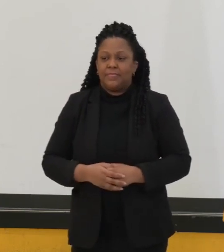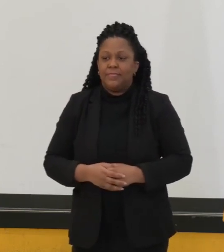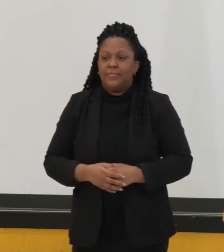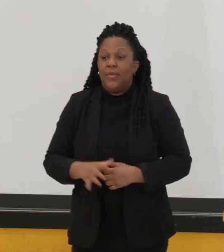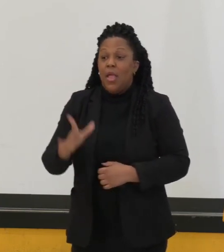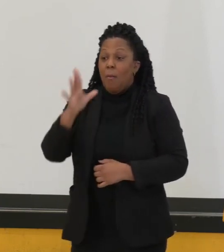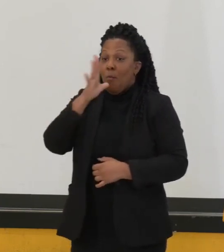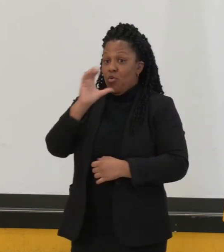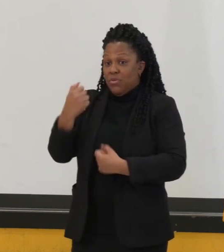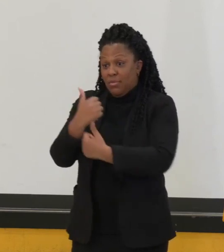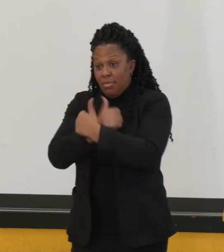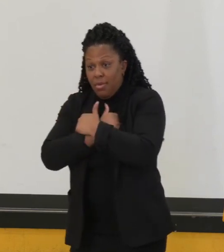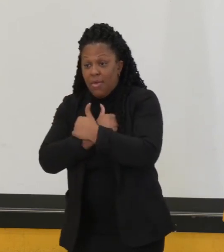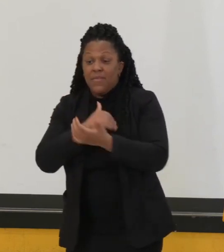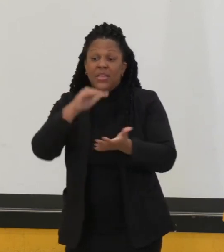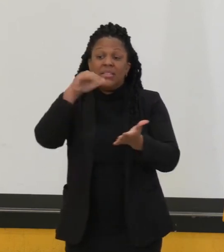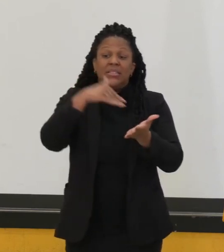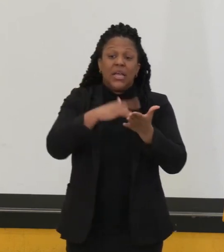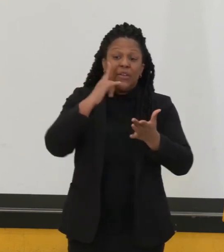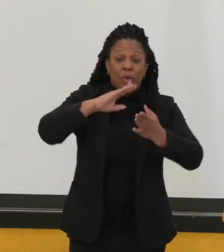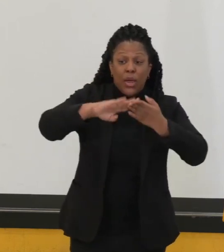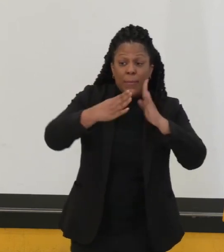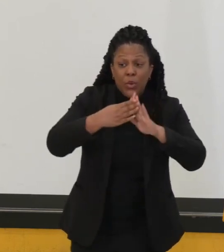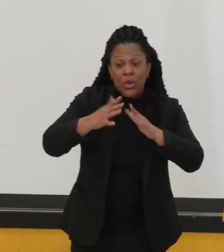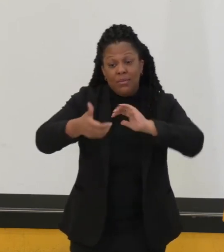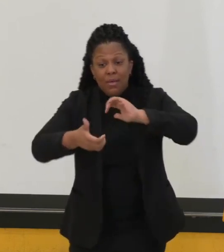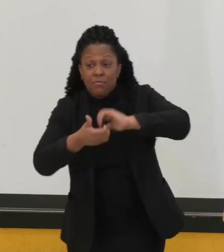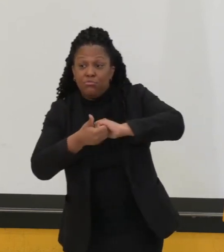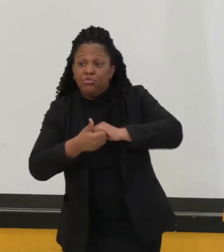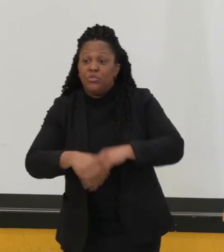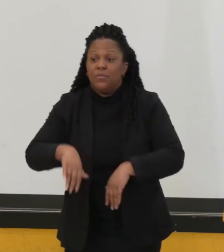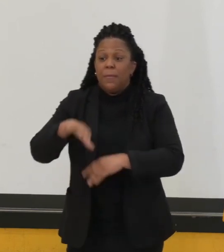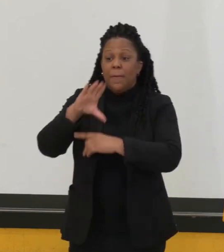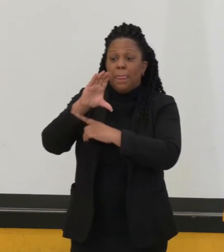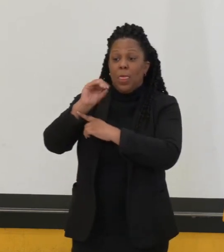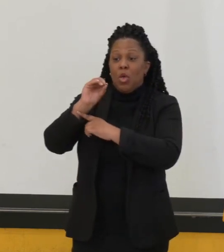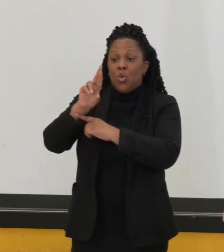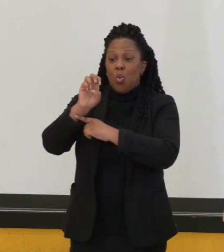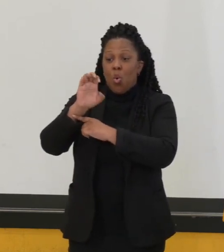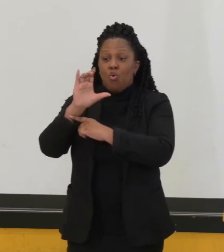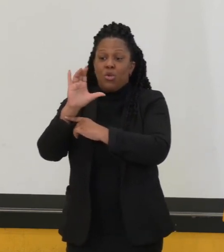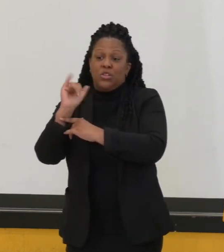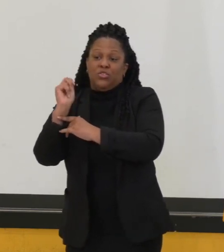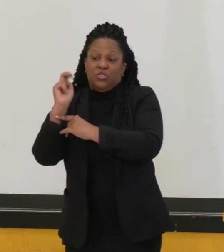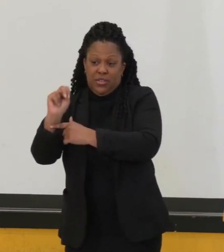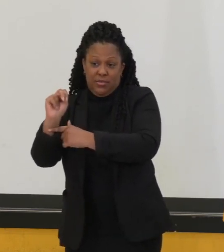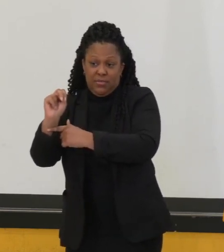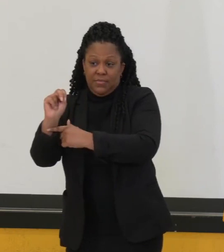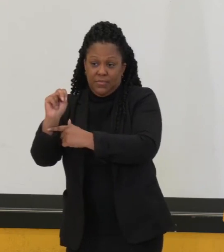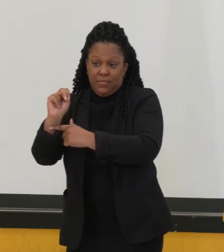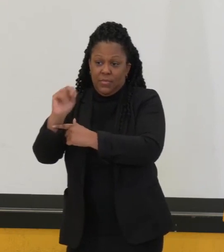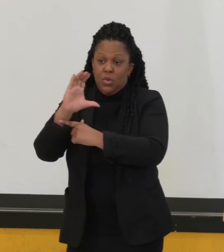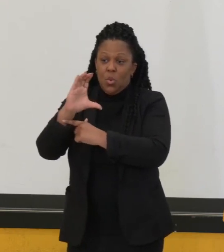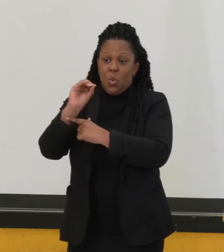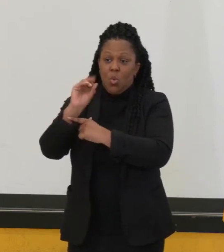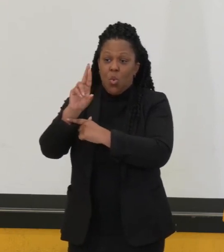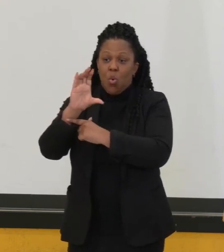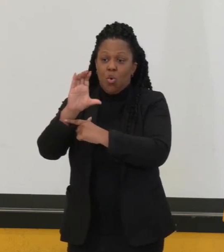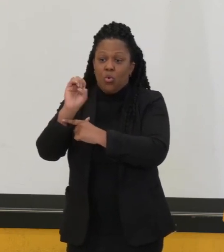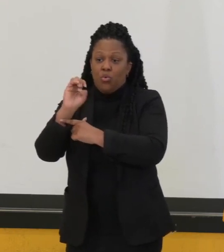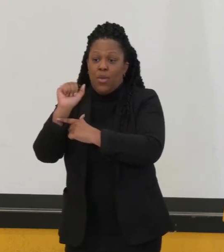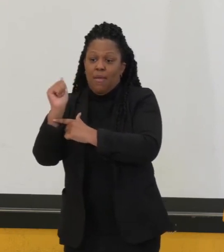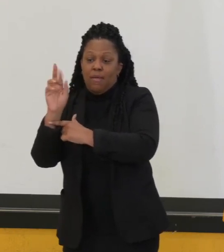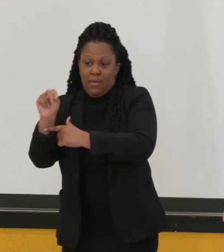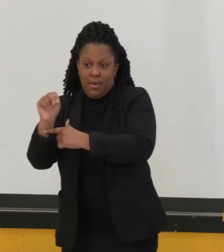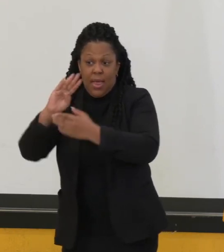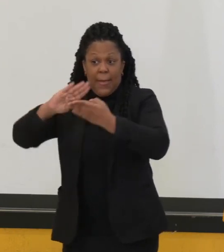American Community Development Institute, NACTI, Corcoran Neighborhood Organization, and Touch Outreach,